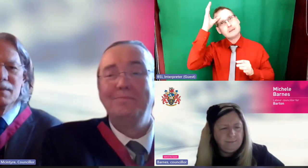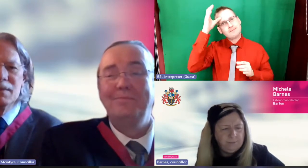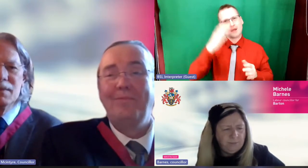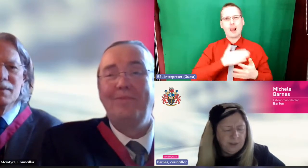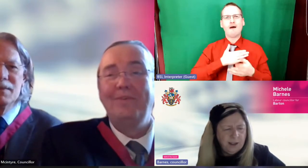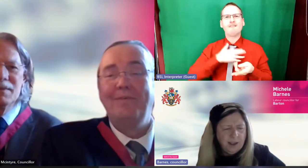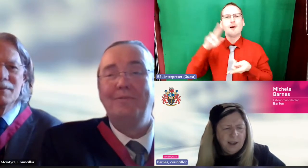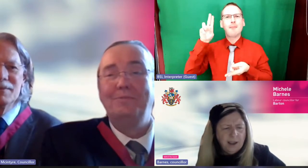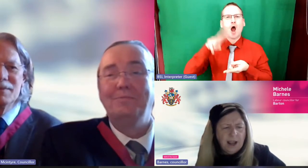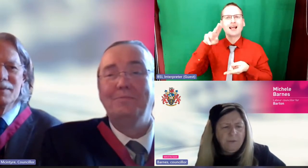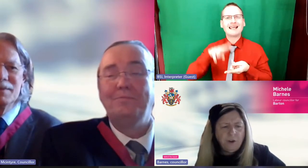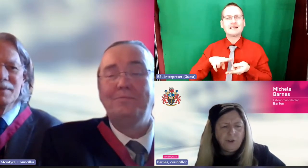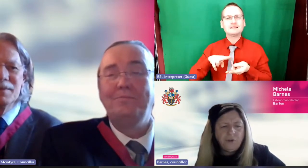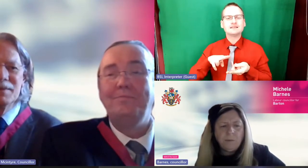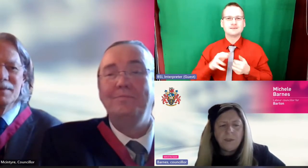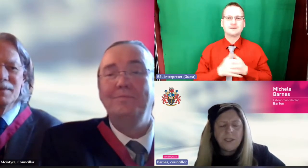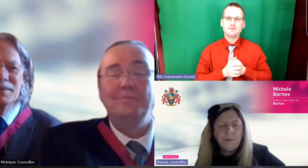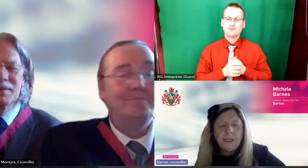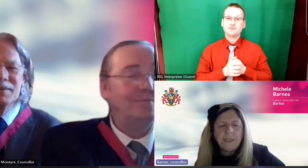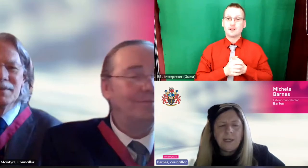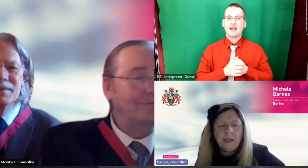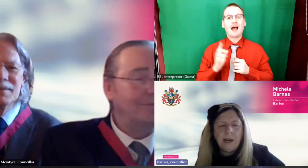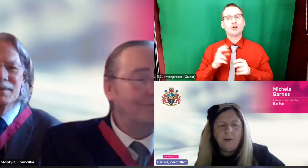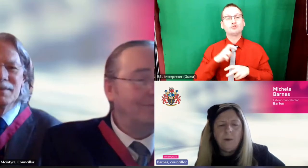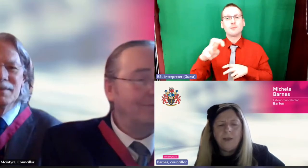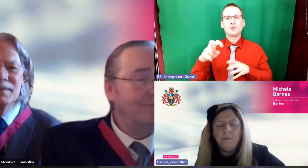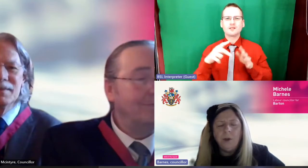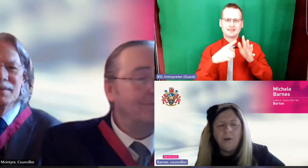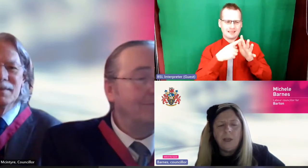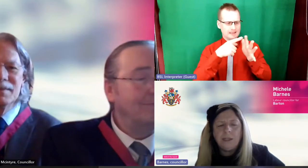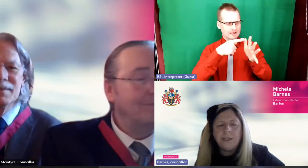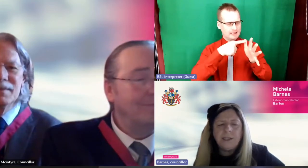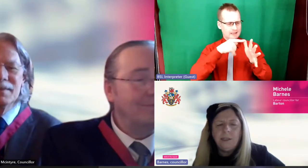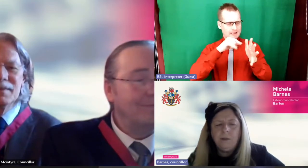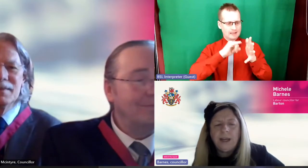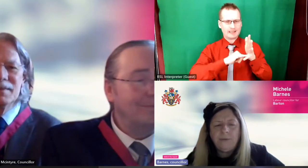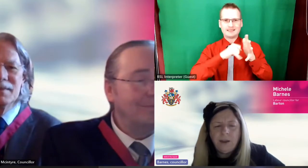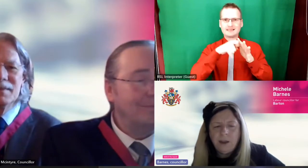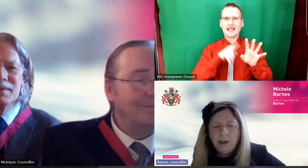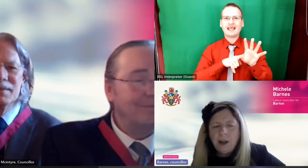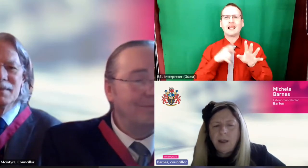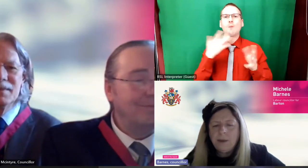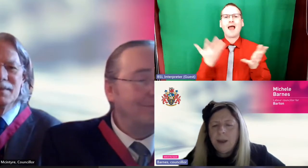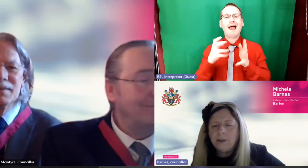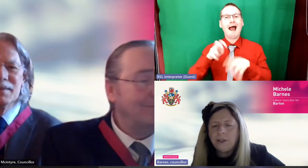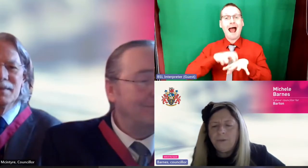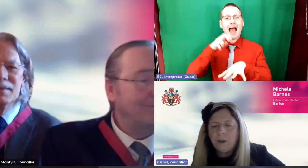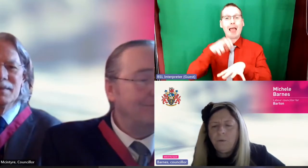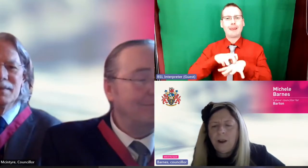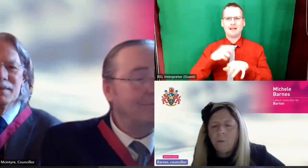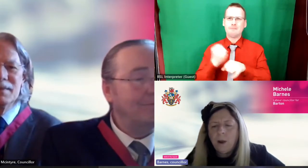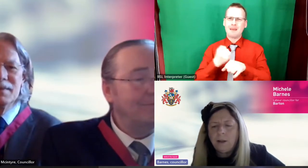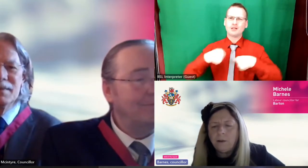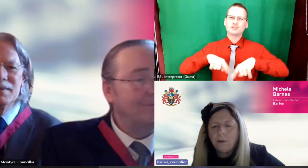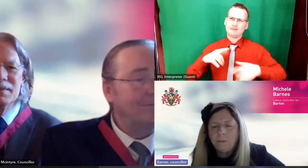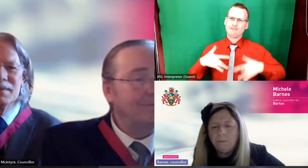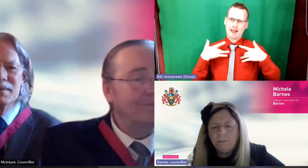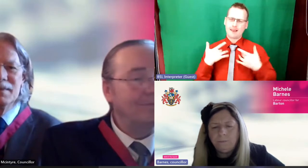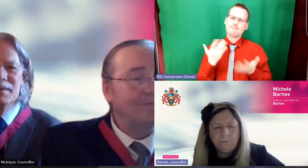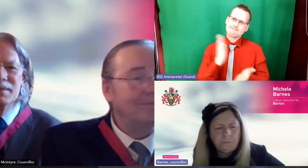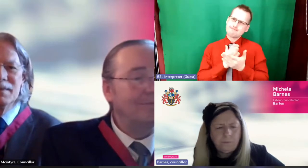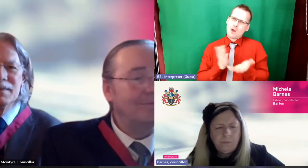bargain. Our first trip was to Eastgey in Ireland, where the Mullen clan still live, and they made us feel very